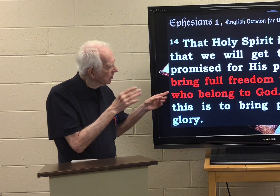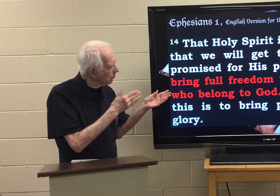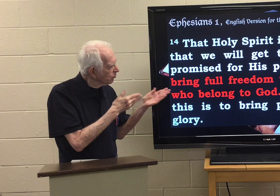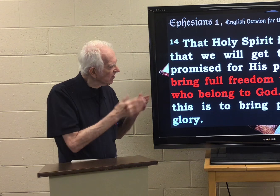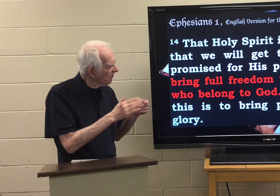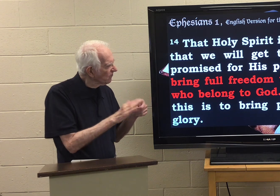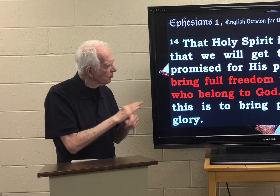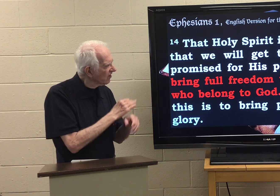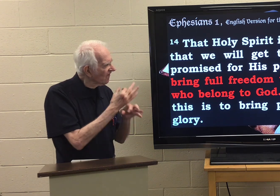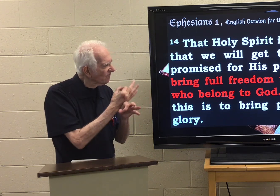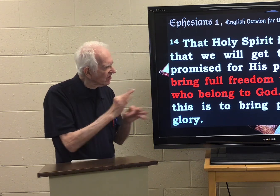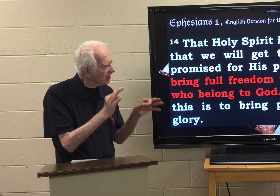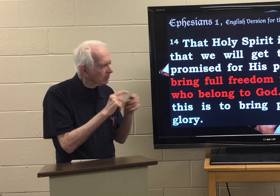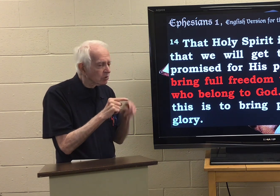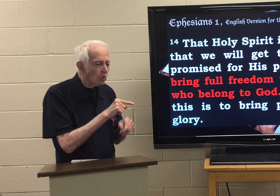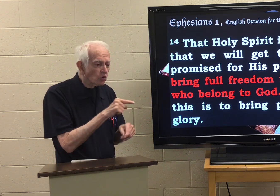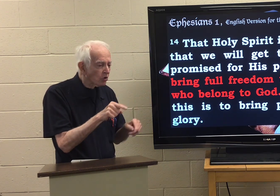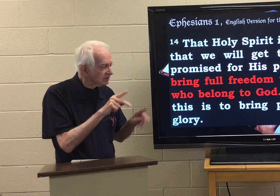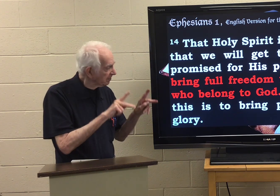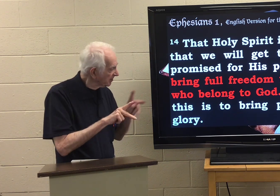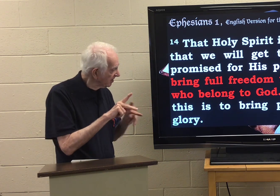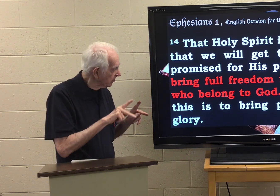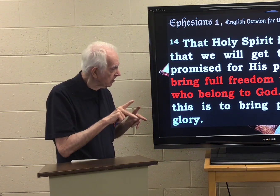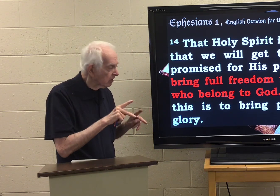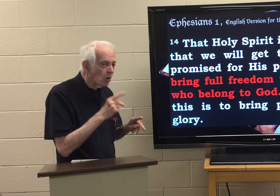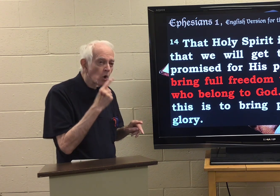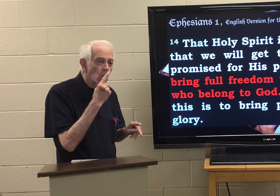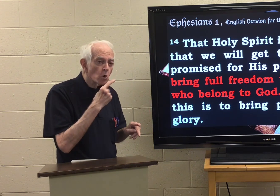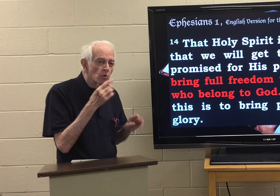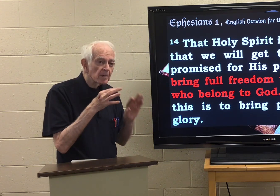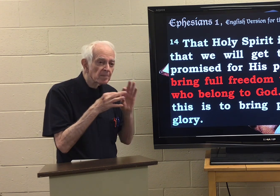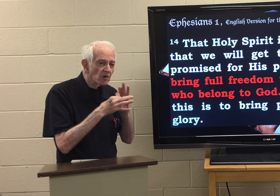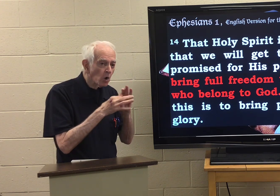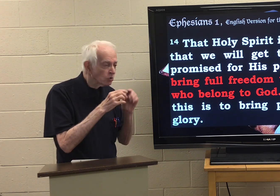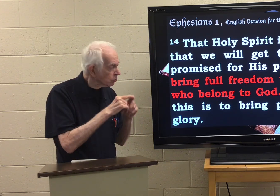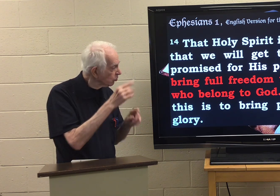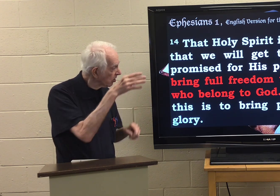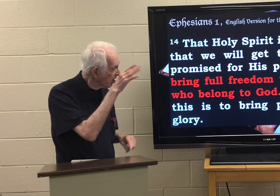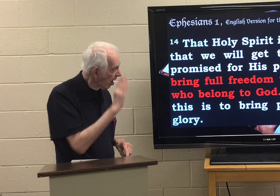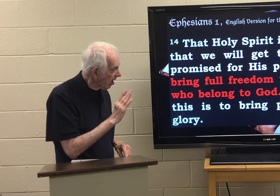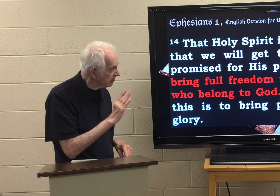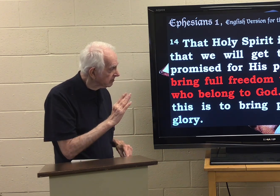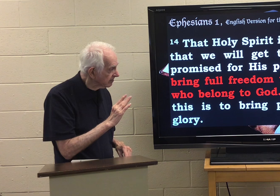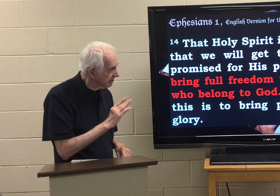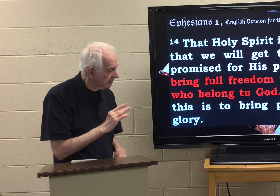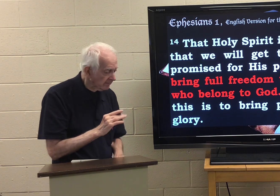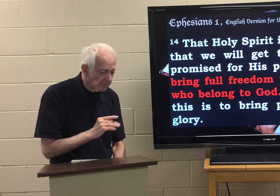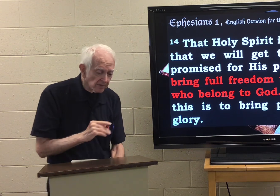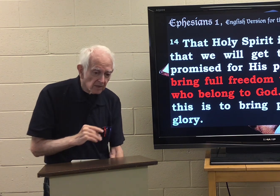This will bring full freedom to those people who belong to God.